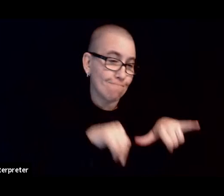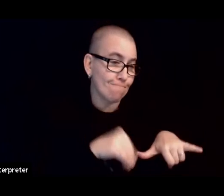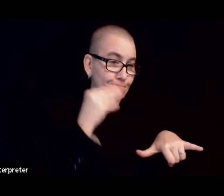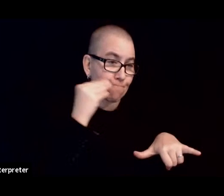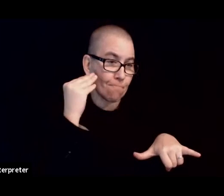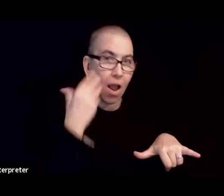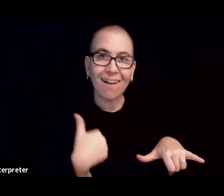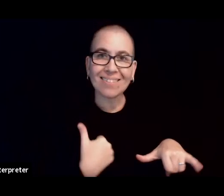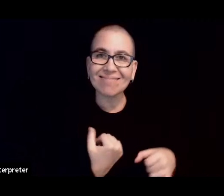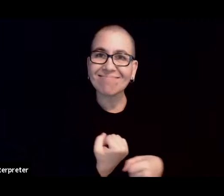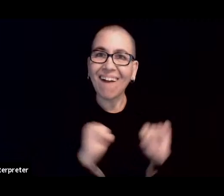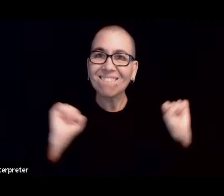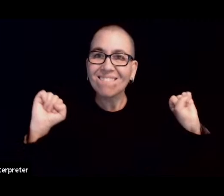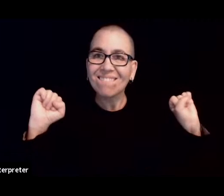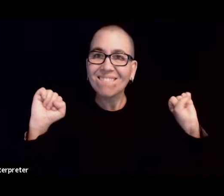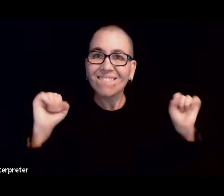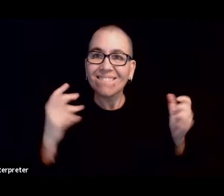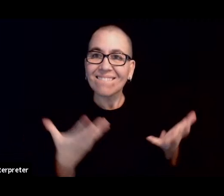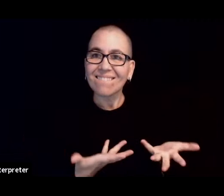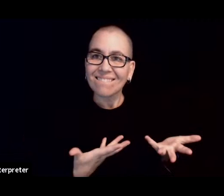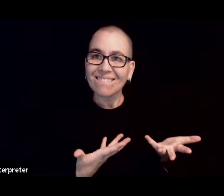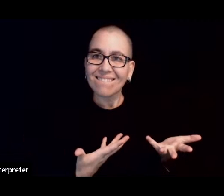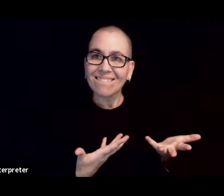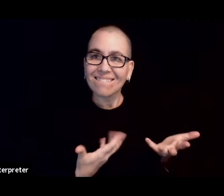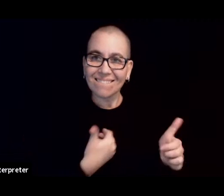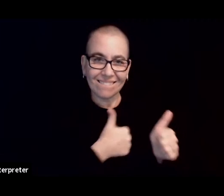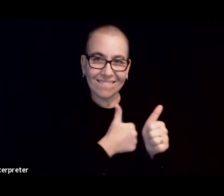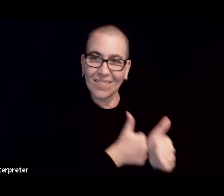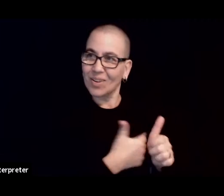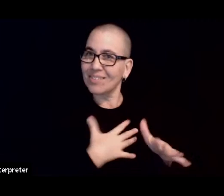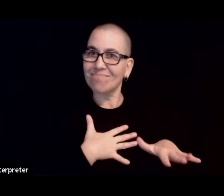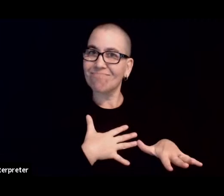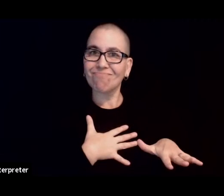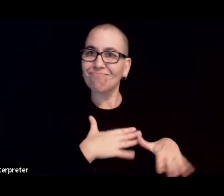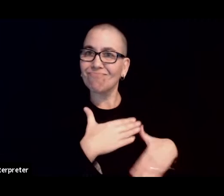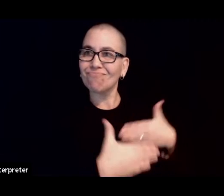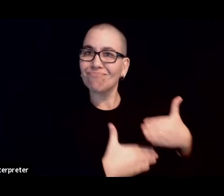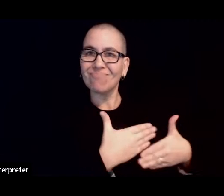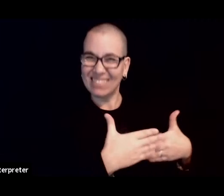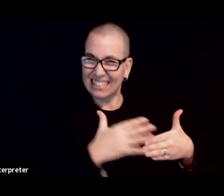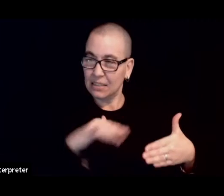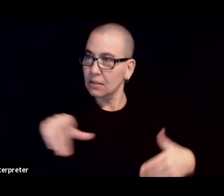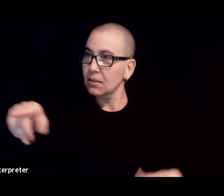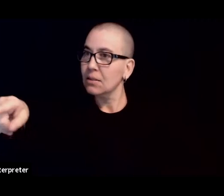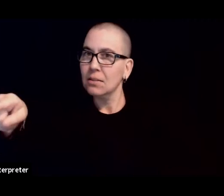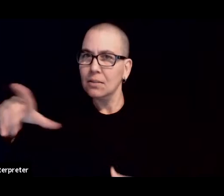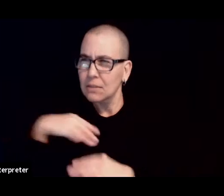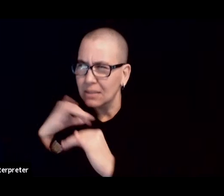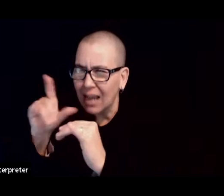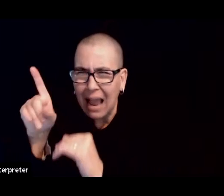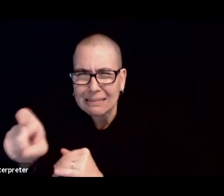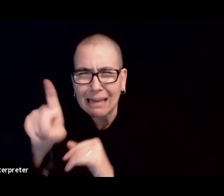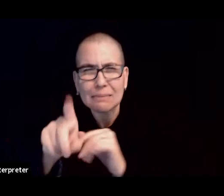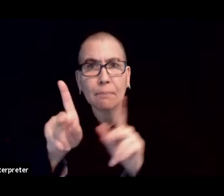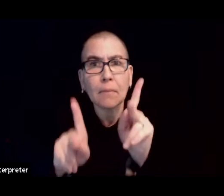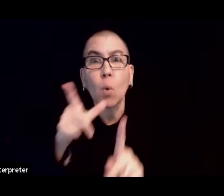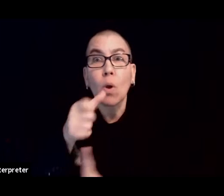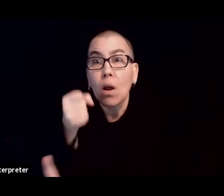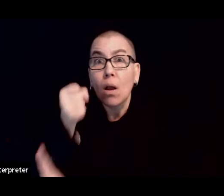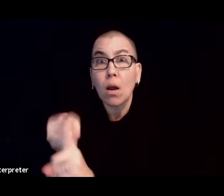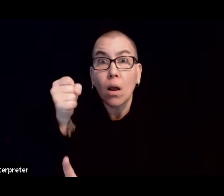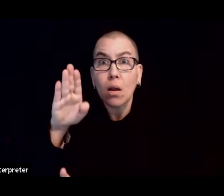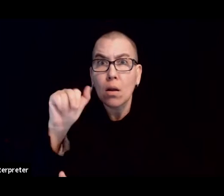staff capacity to follow up on every single outbreak that we see in a bar and restaurant to be able to trace